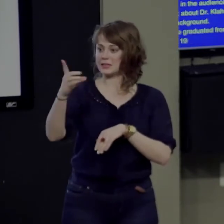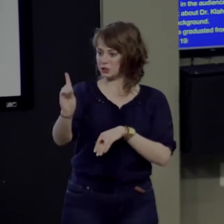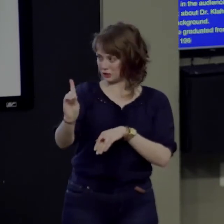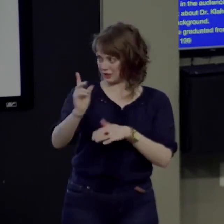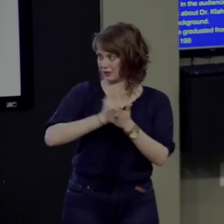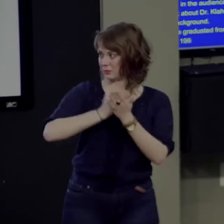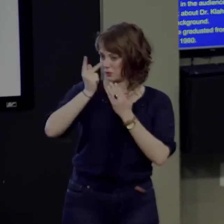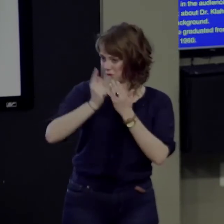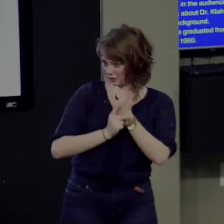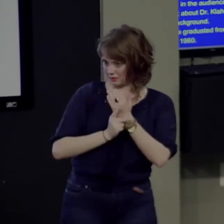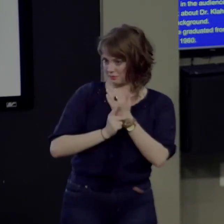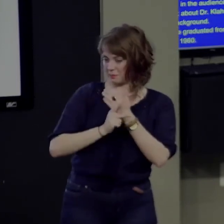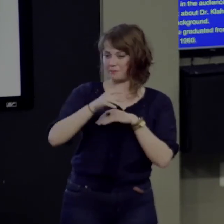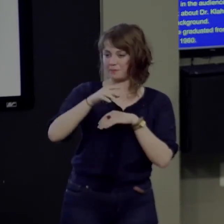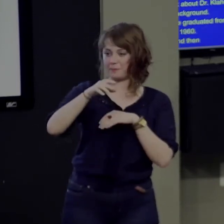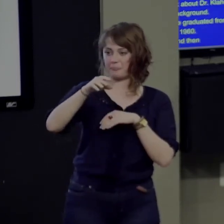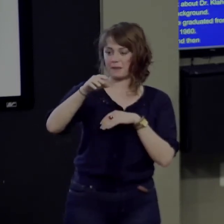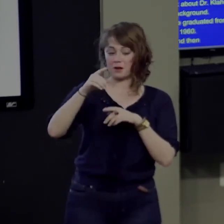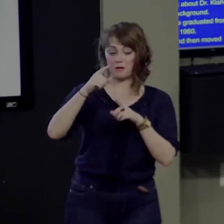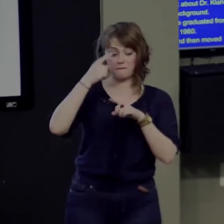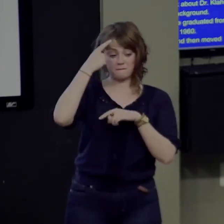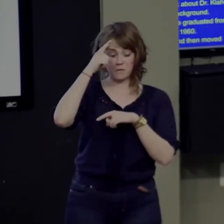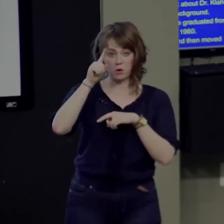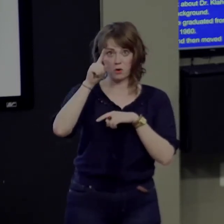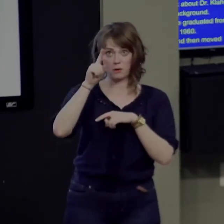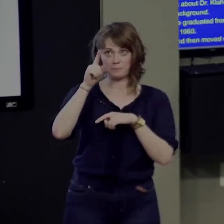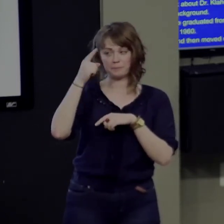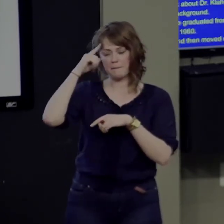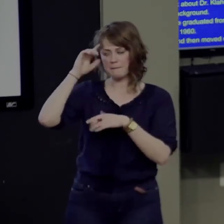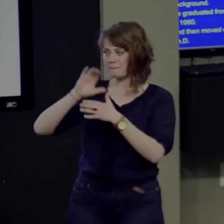and then moved on for his PhD,